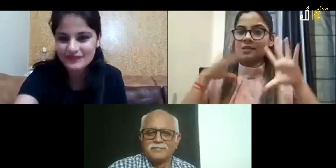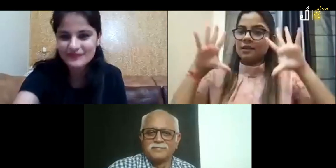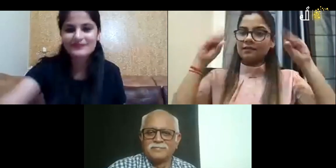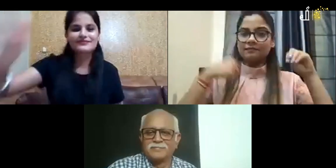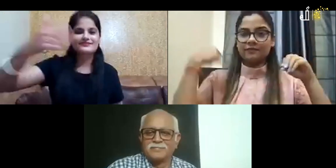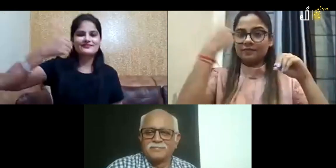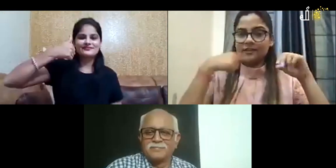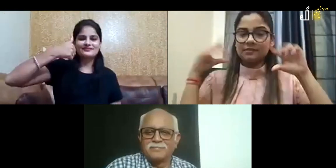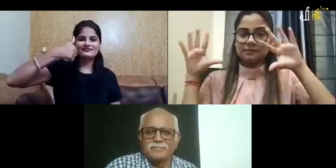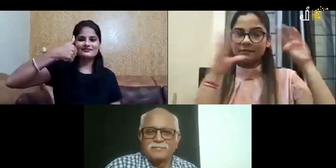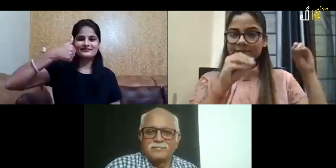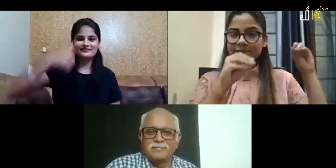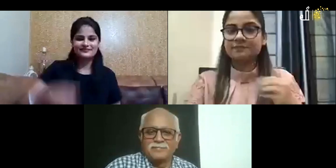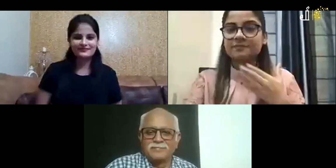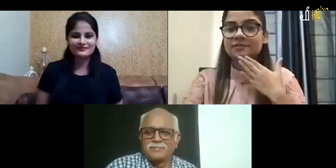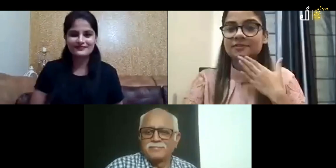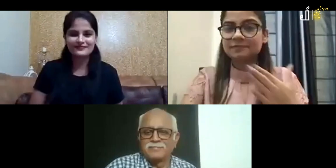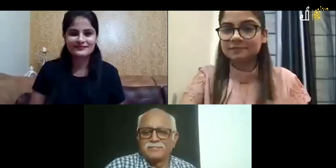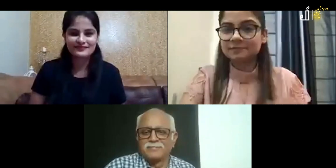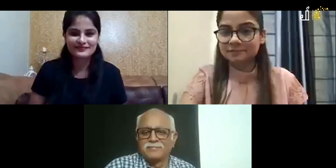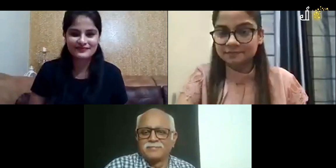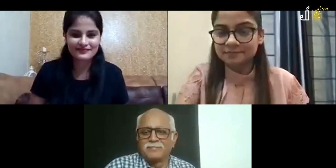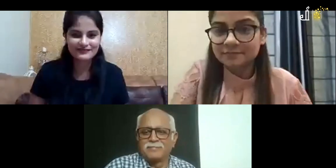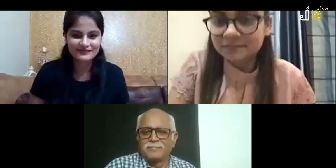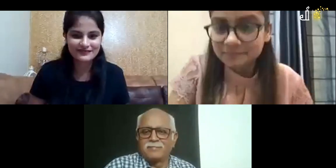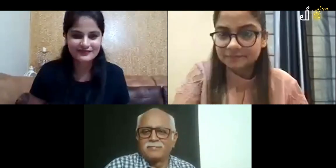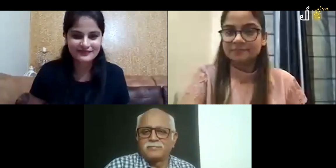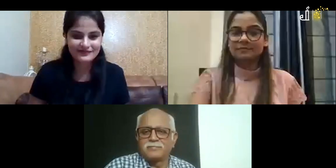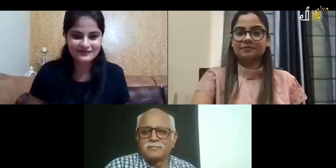Perfect. Now, Charu here, I am going to log off.